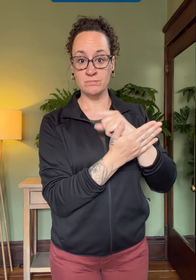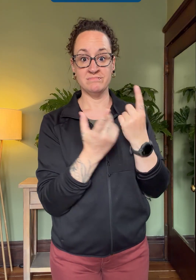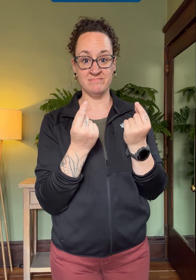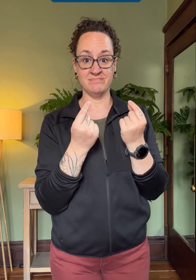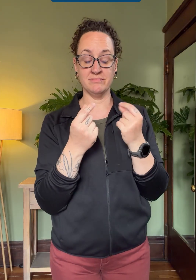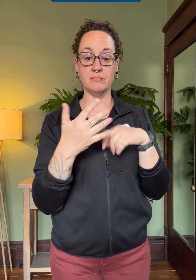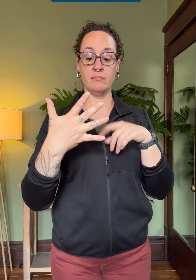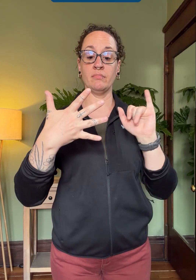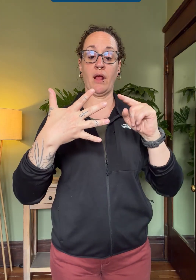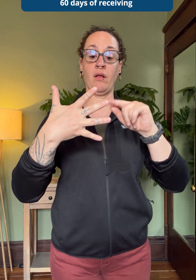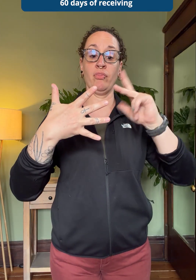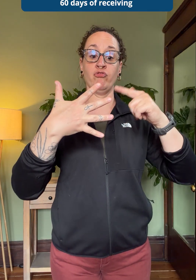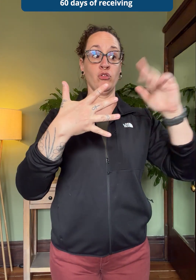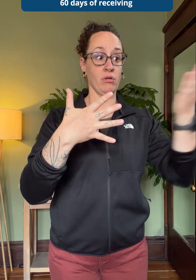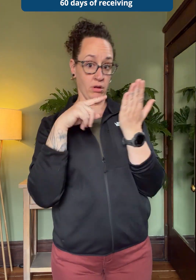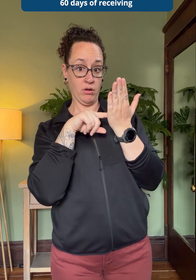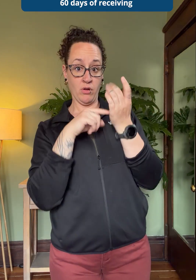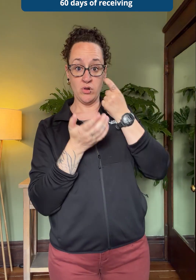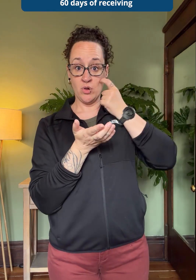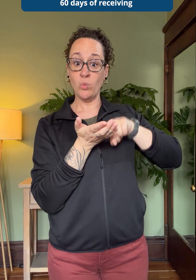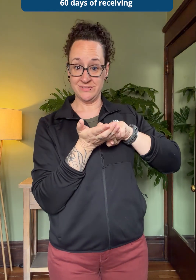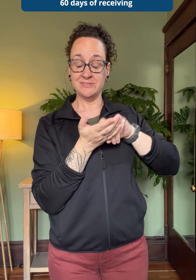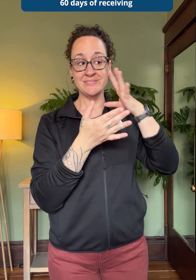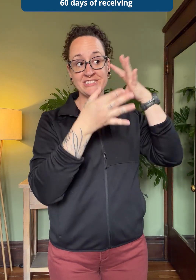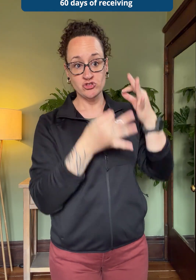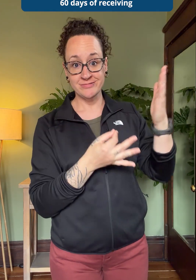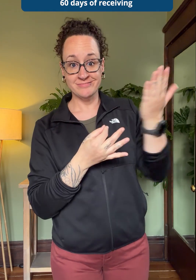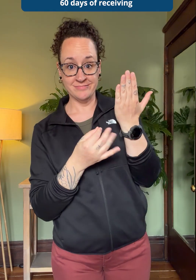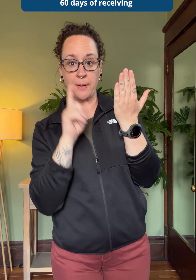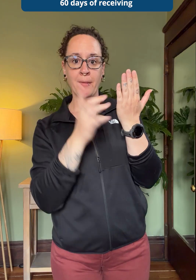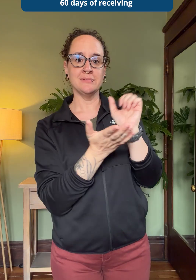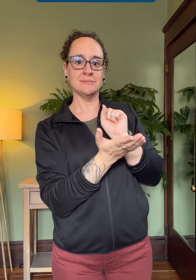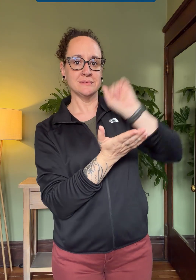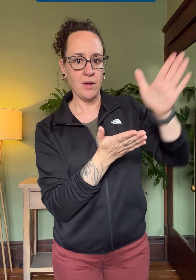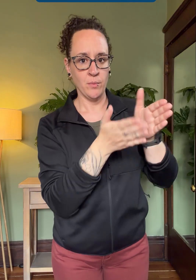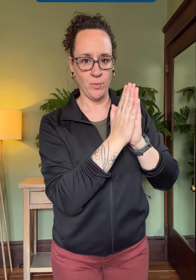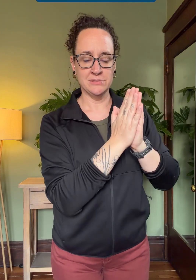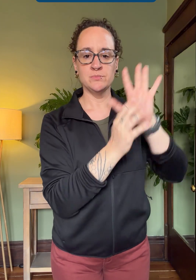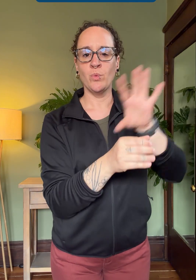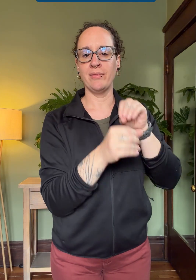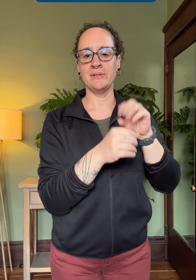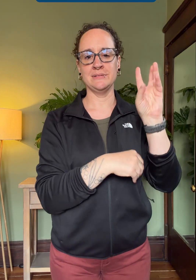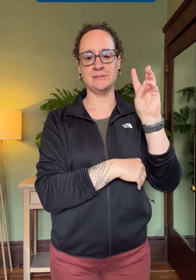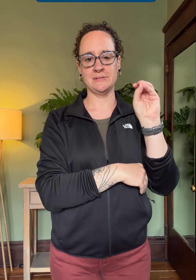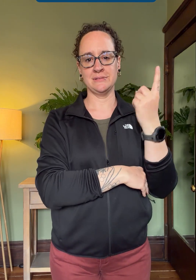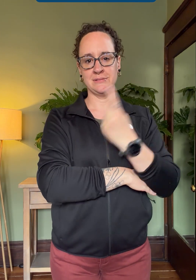To request this review, you need to submit the request within 60 days of receiving the third